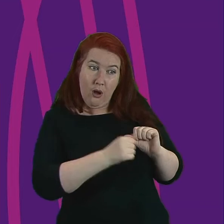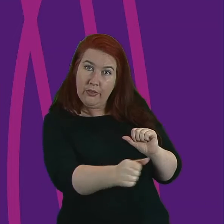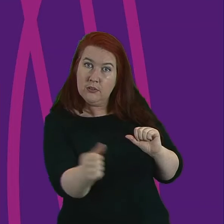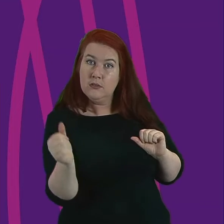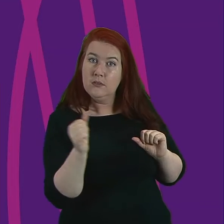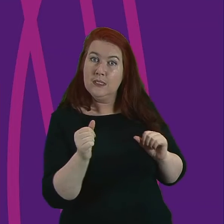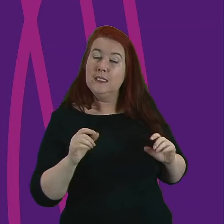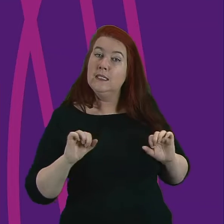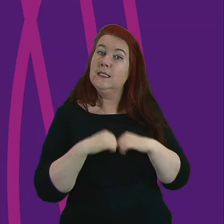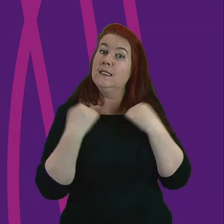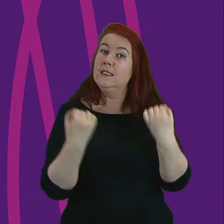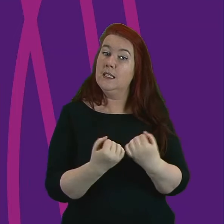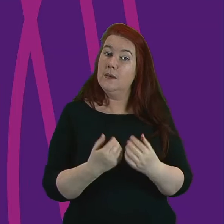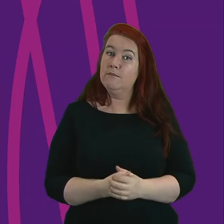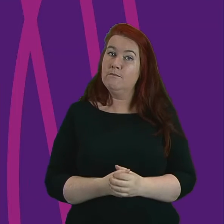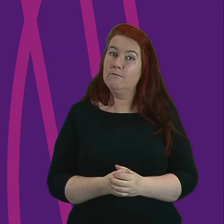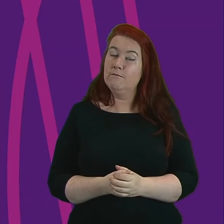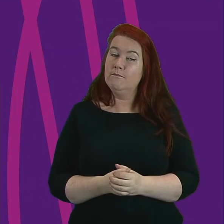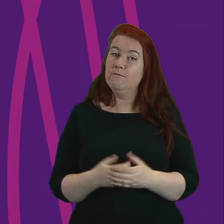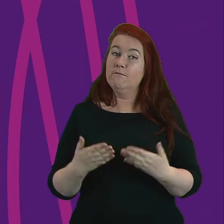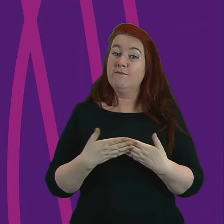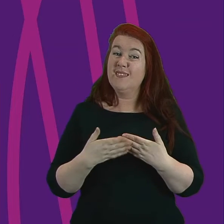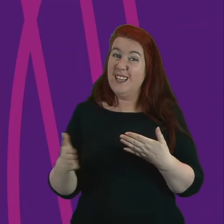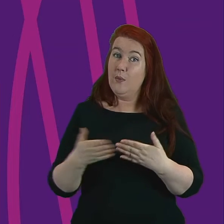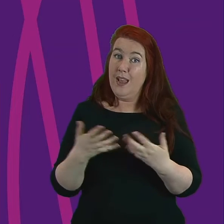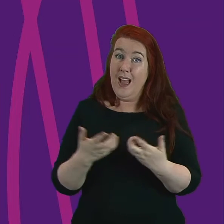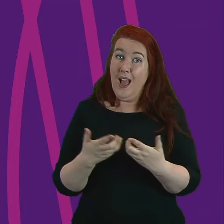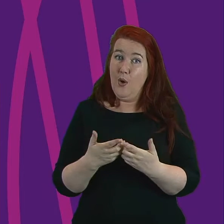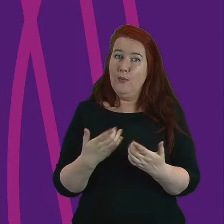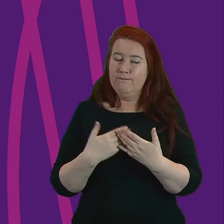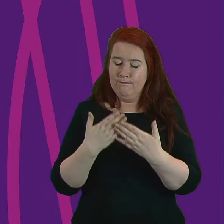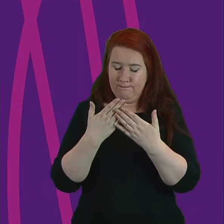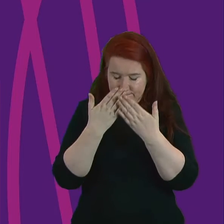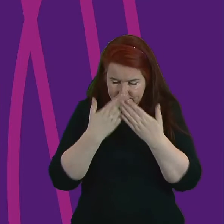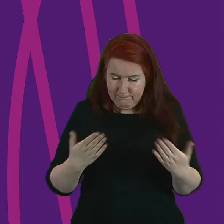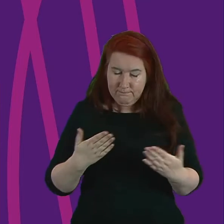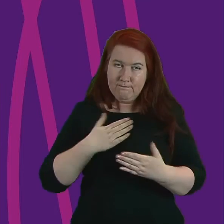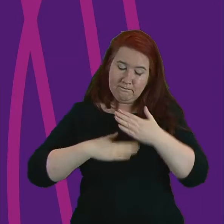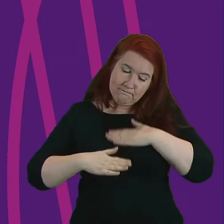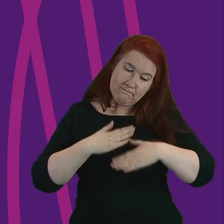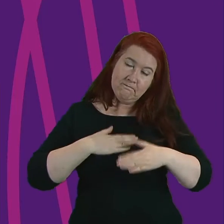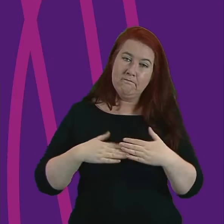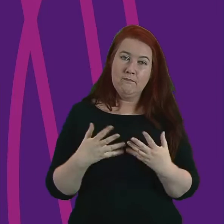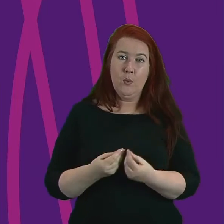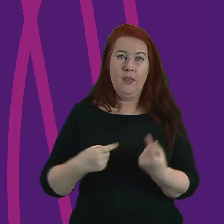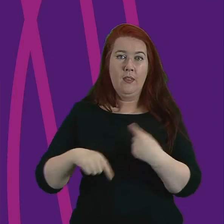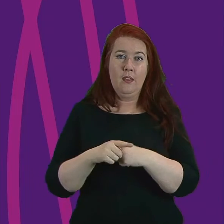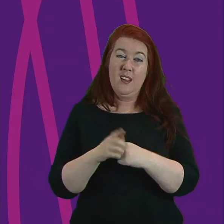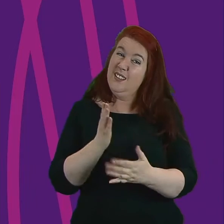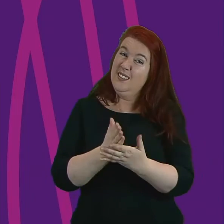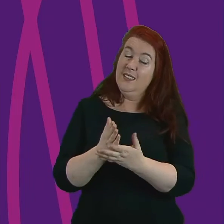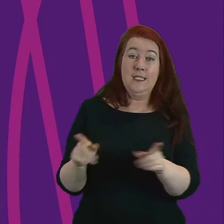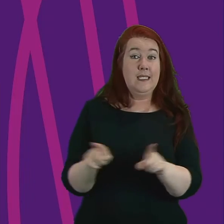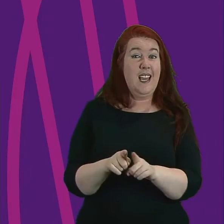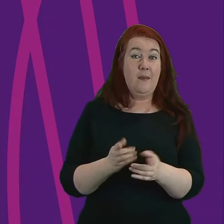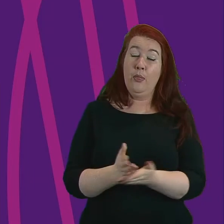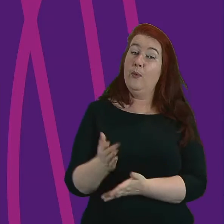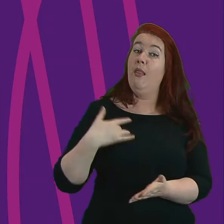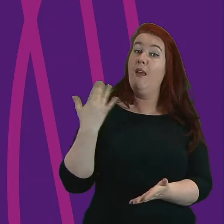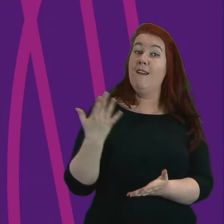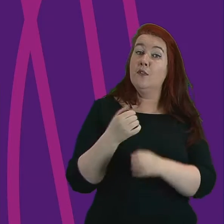team. And the gateway for this was humility. And in many ways, it is the same in the life of the church and for